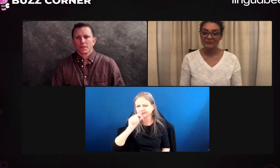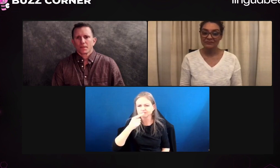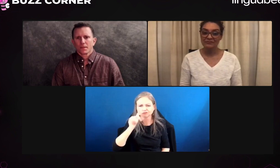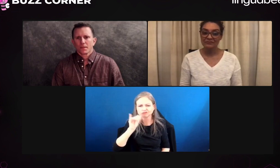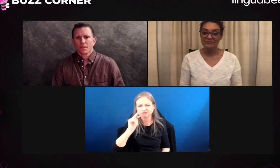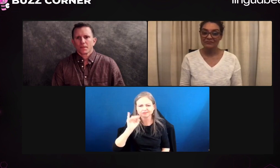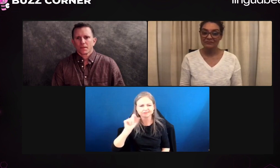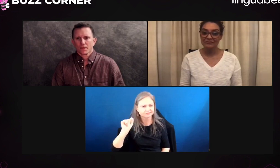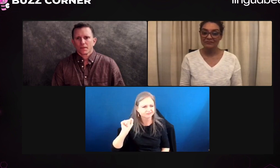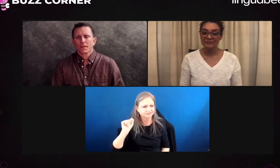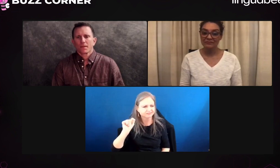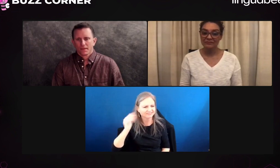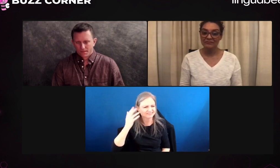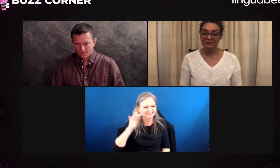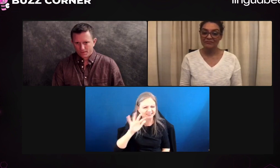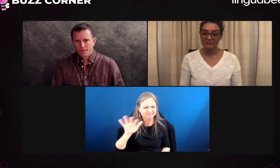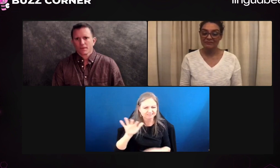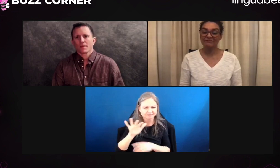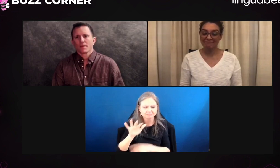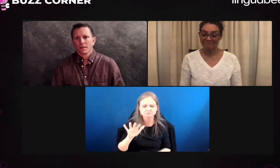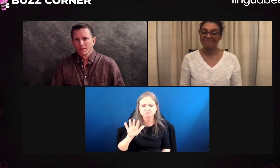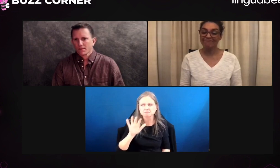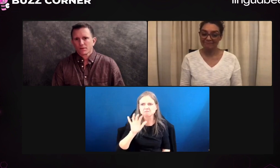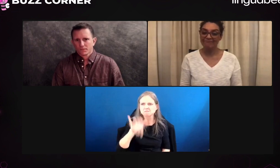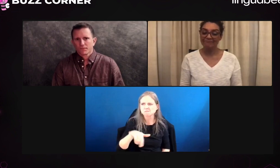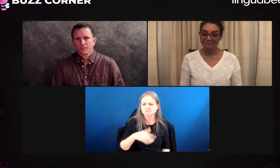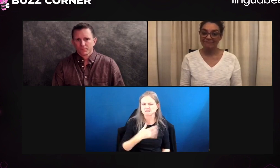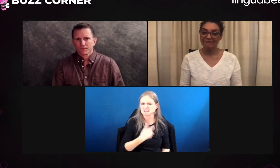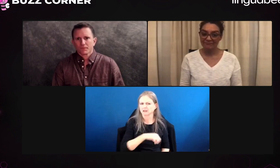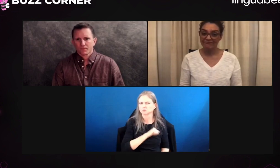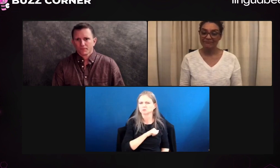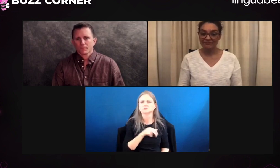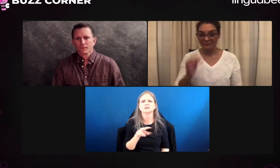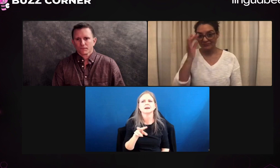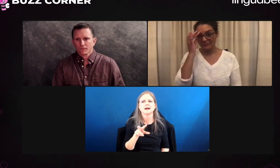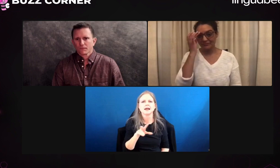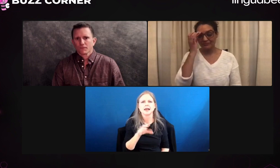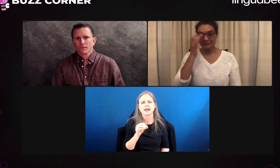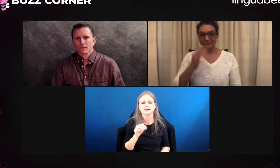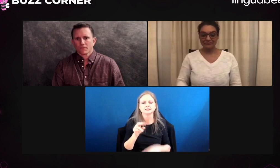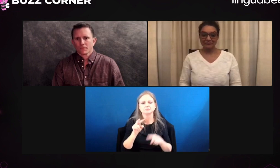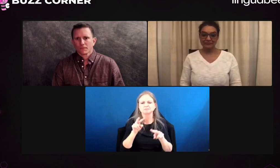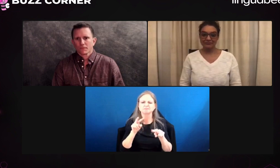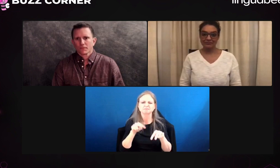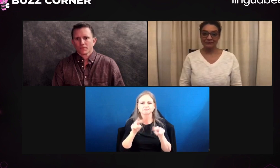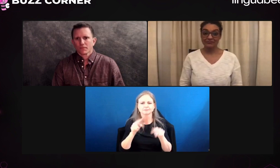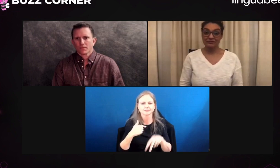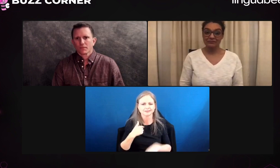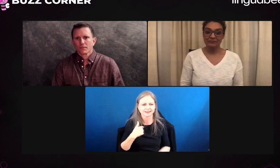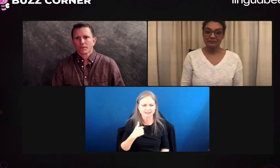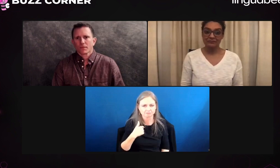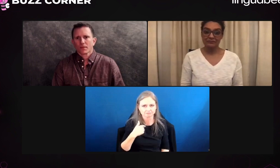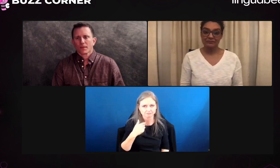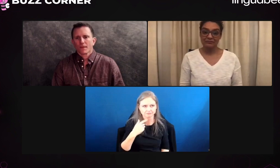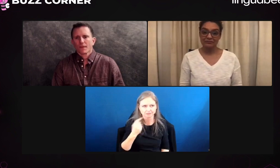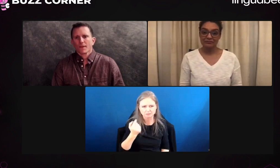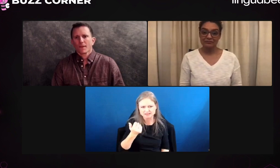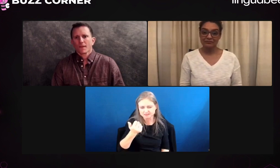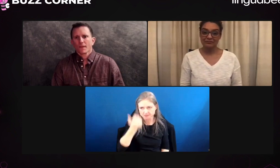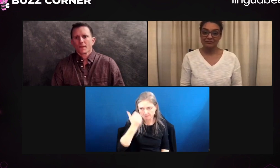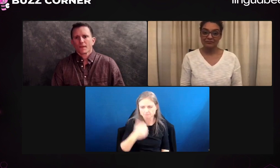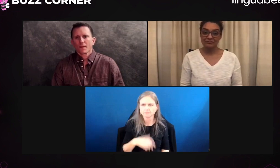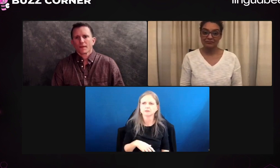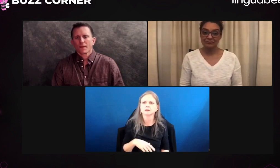this isn't about misogyny. It's not, I'm not sure if I'm communicating that correctly, but it felt like female